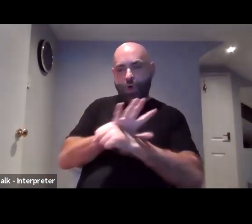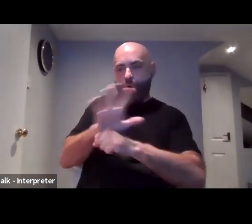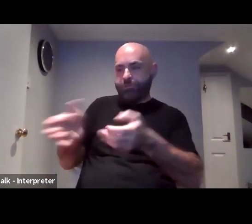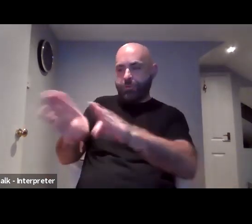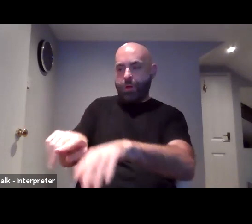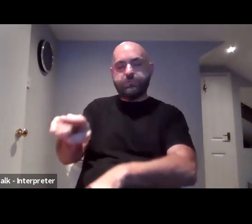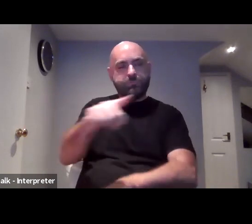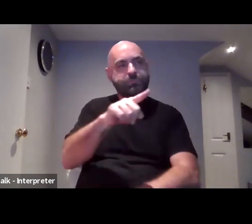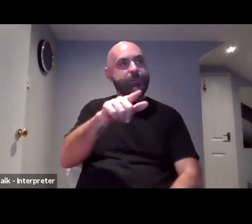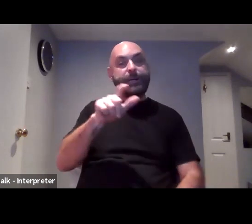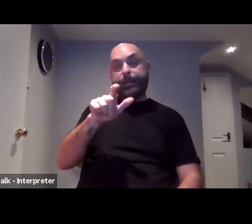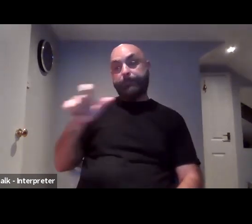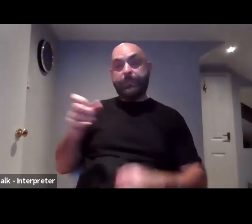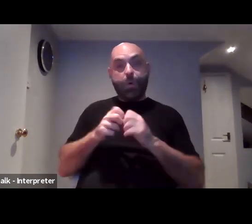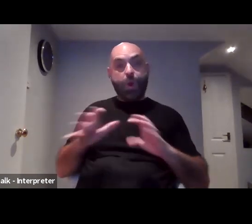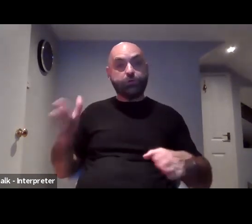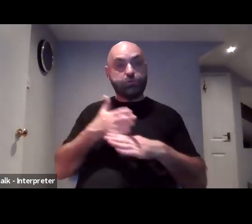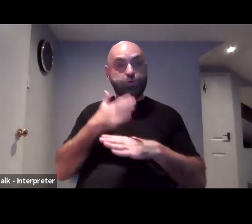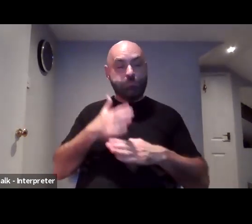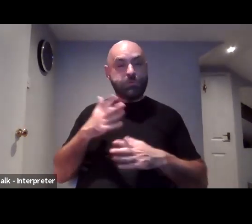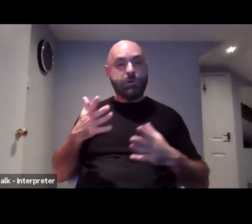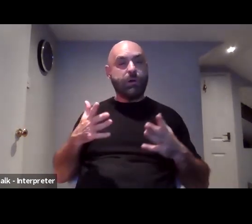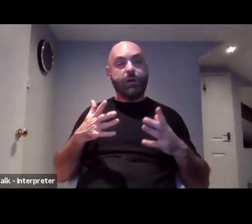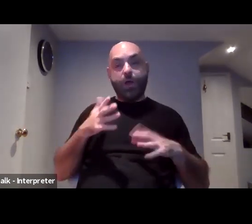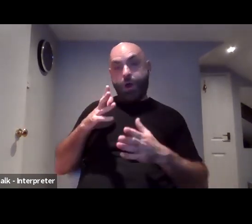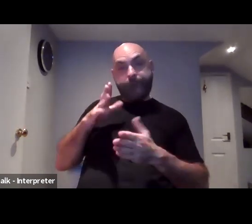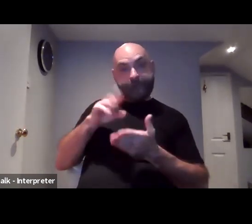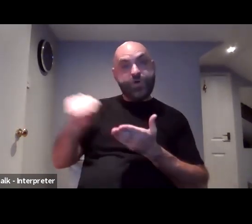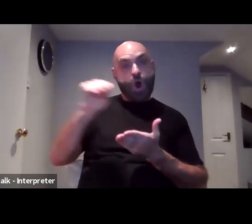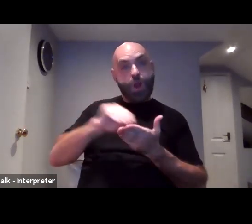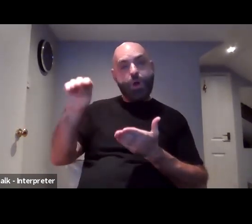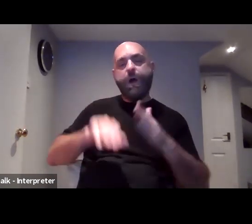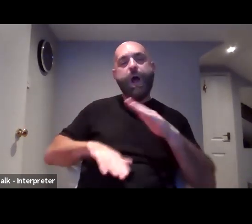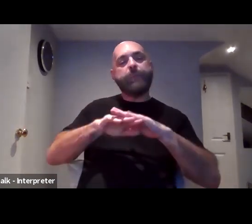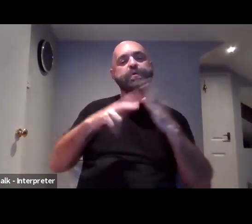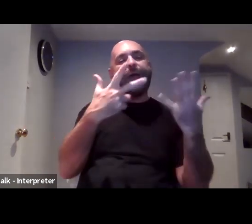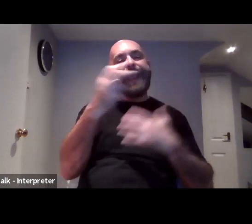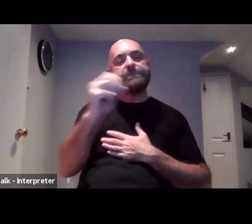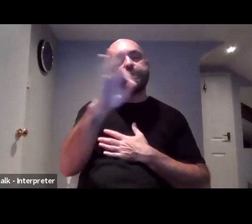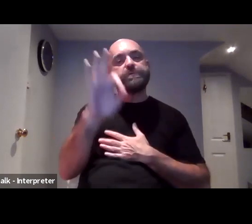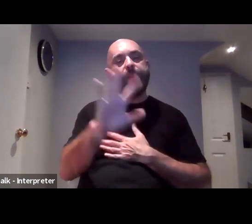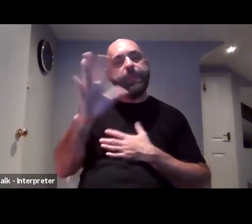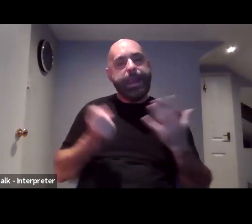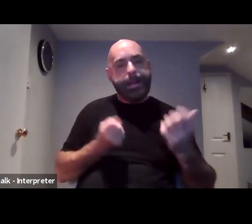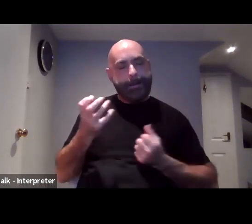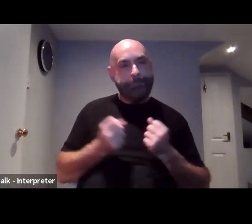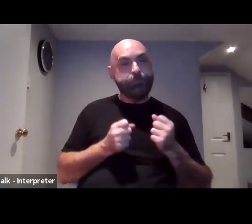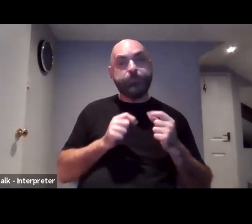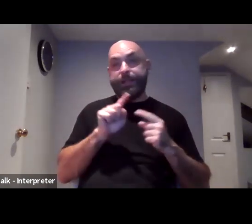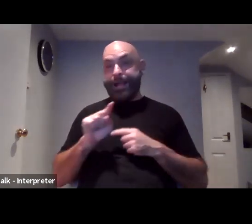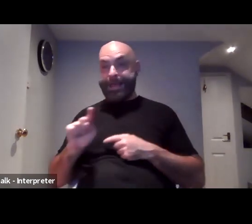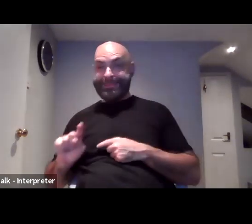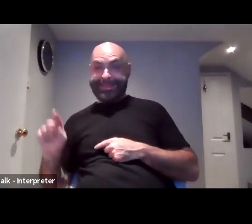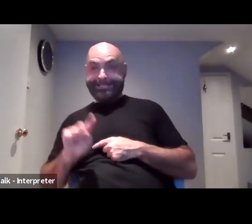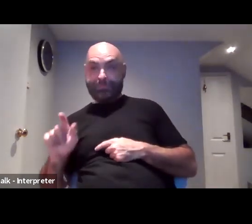So these people lose their jobs. There's a furlough scheme that pays up to 80% of income. And these people keep